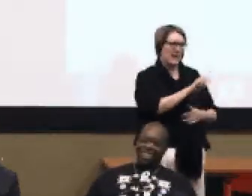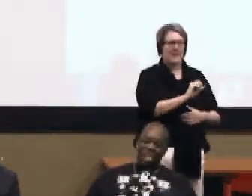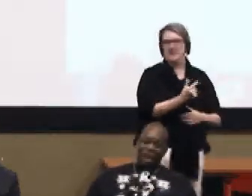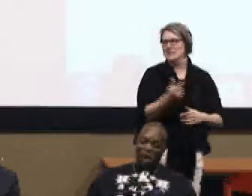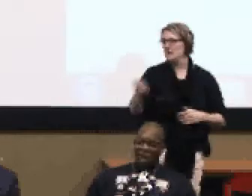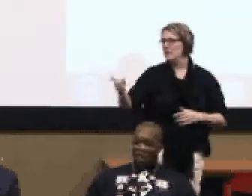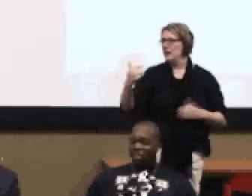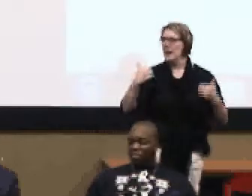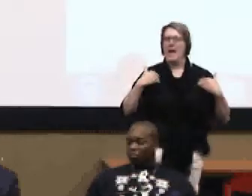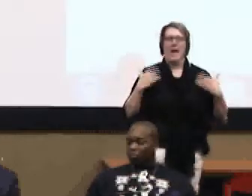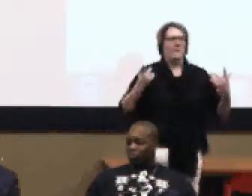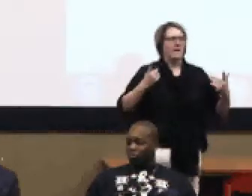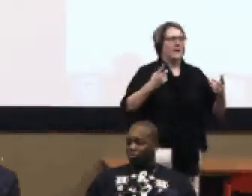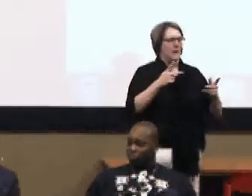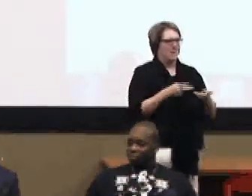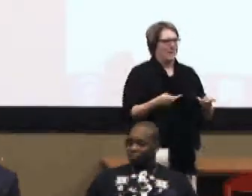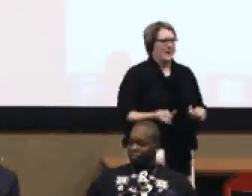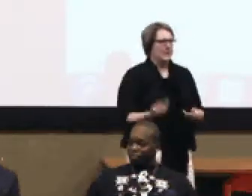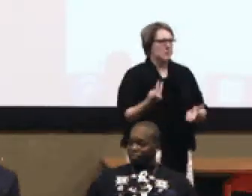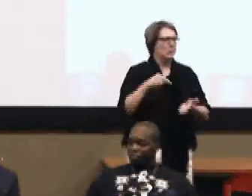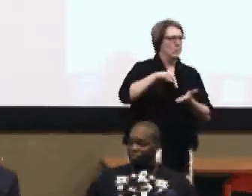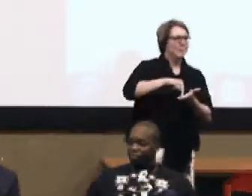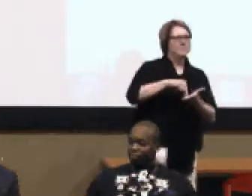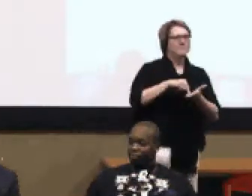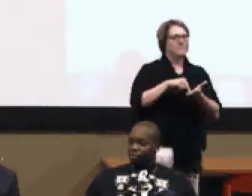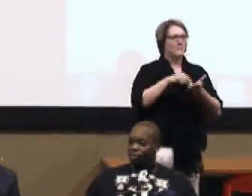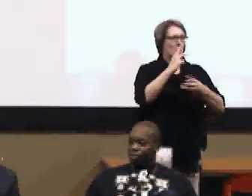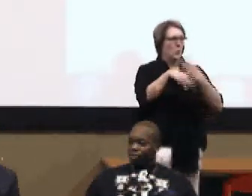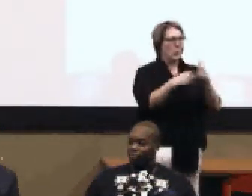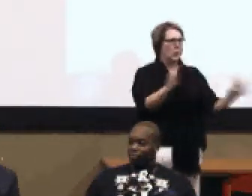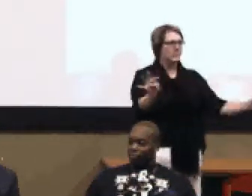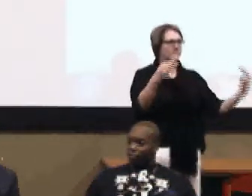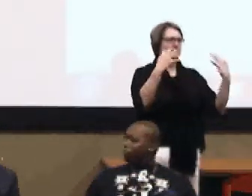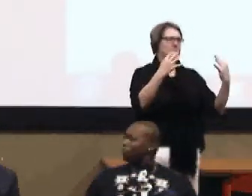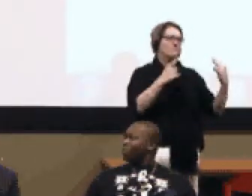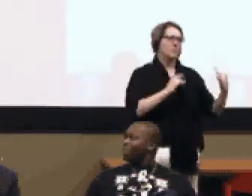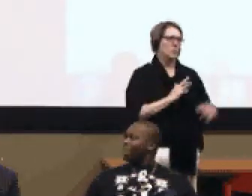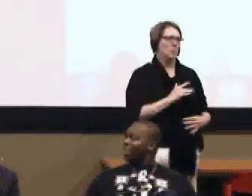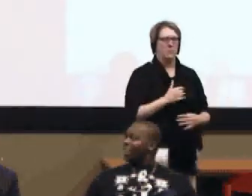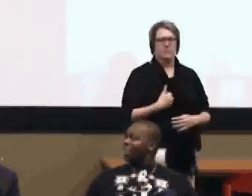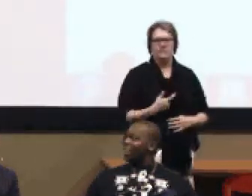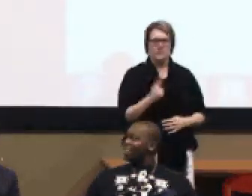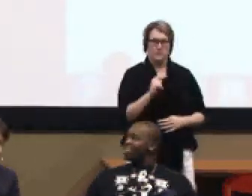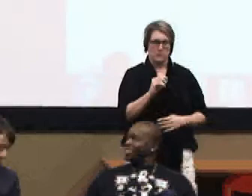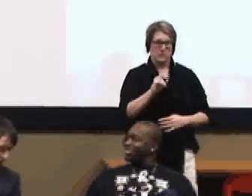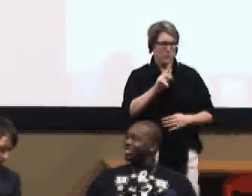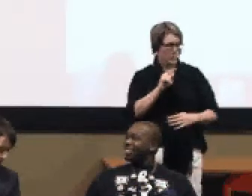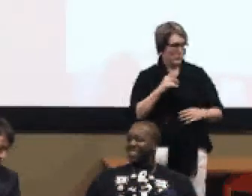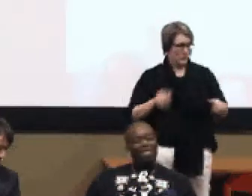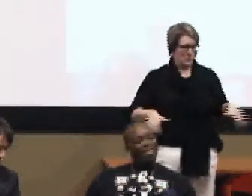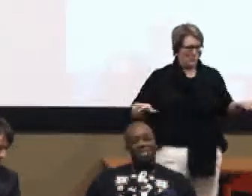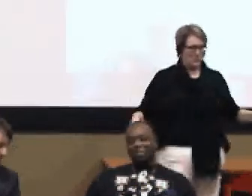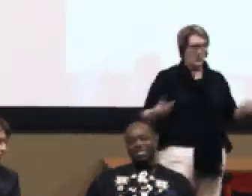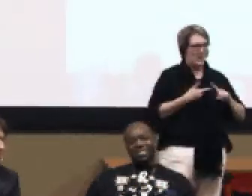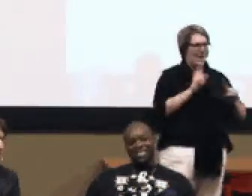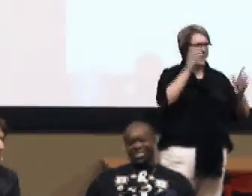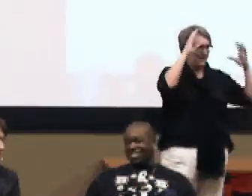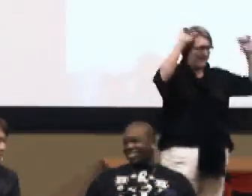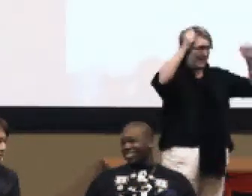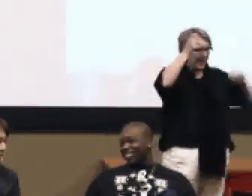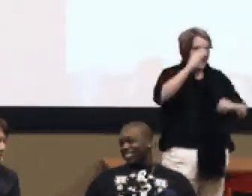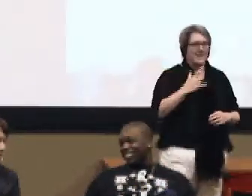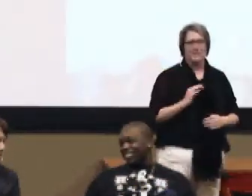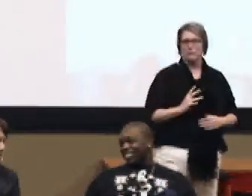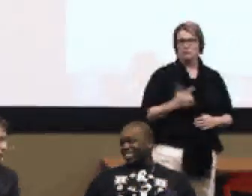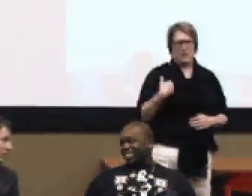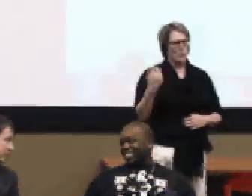on a worldwide scale. I think that's cool. Tutu and Viking hat. There's something there. That's awesome. I'd wear that. I don't